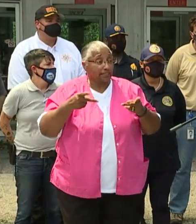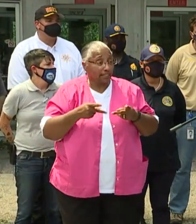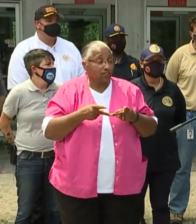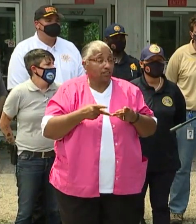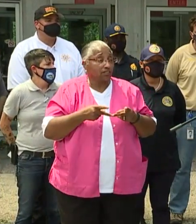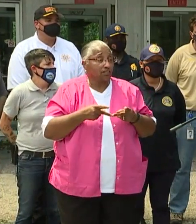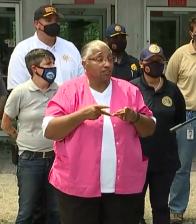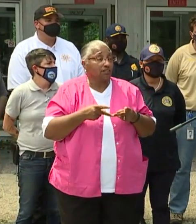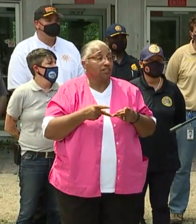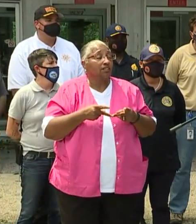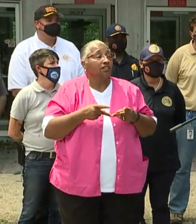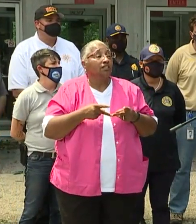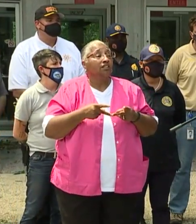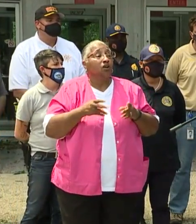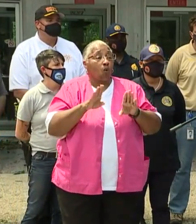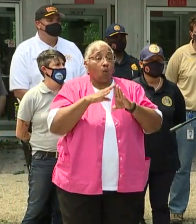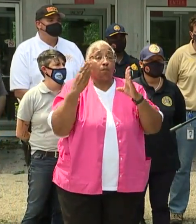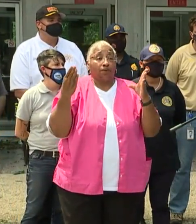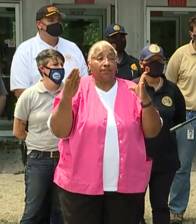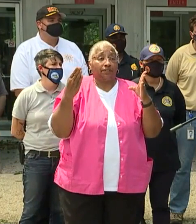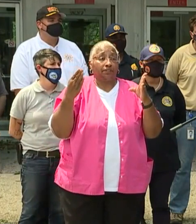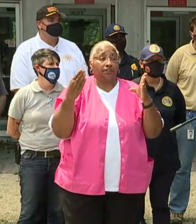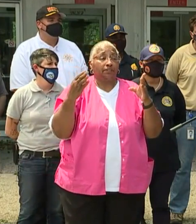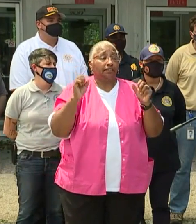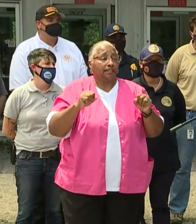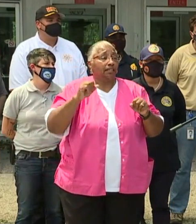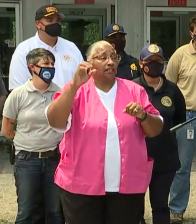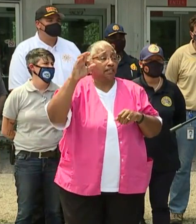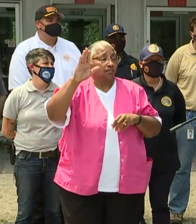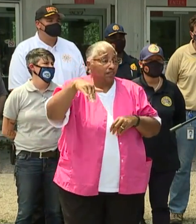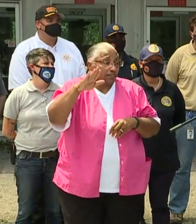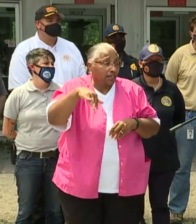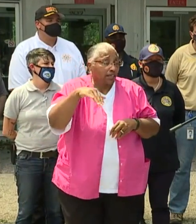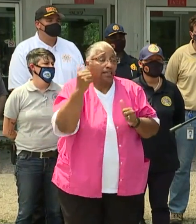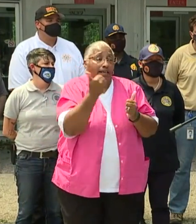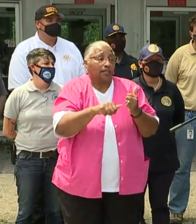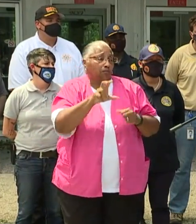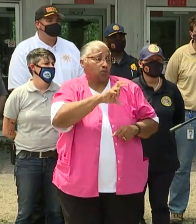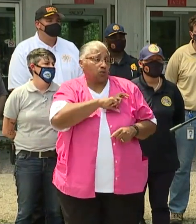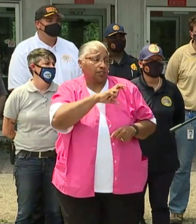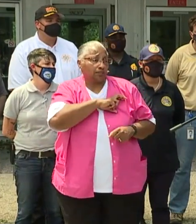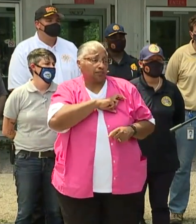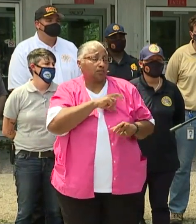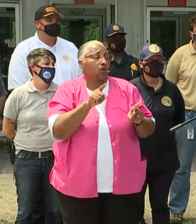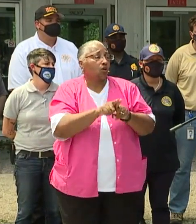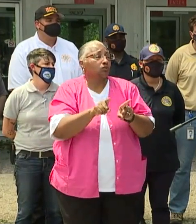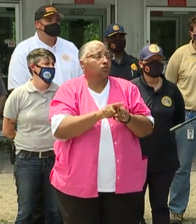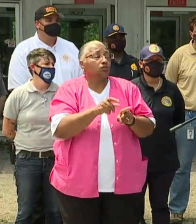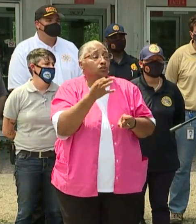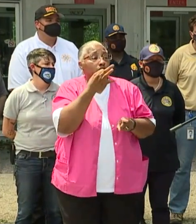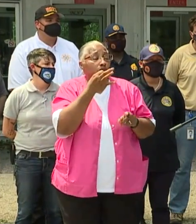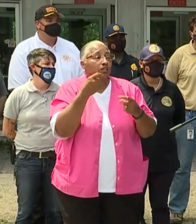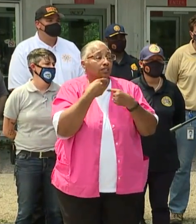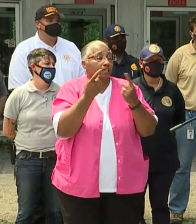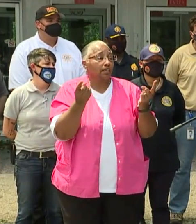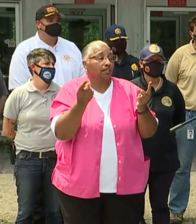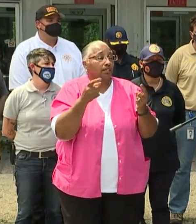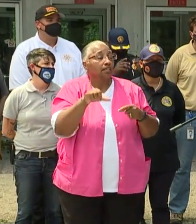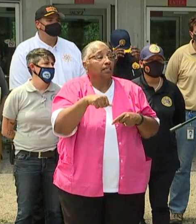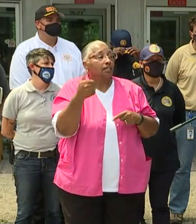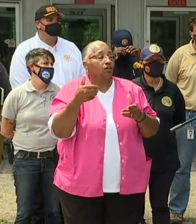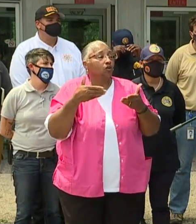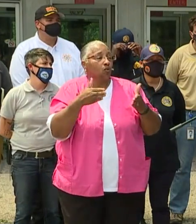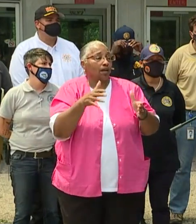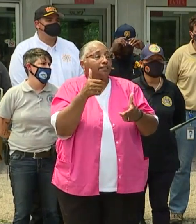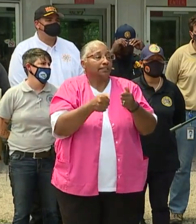raised their bays. You can walk to any firehouse or flag down any police officer. We also soon will be announcing an alternative way to